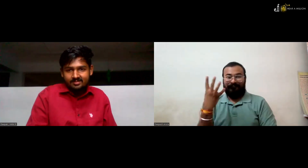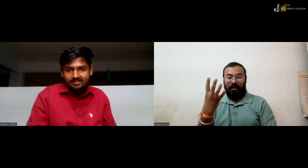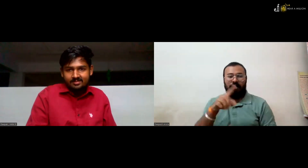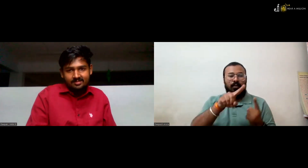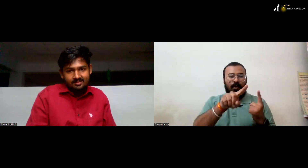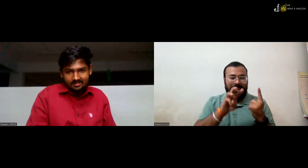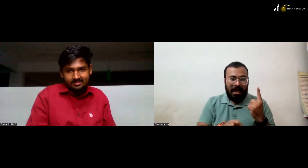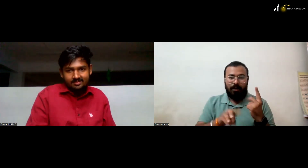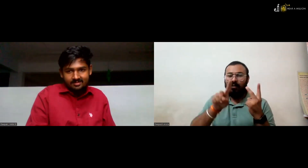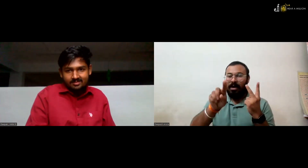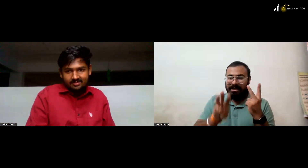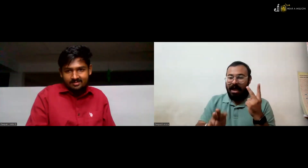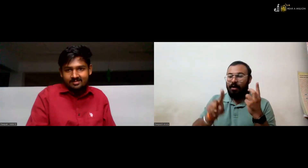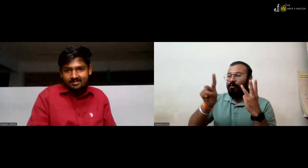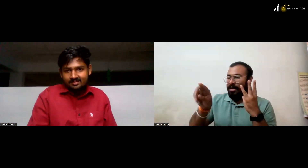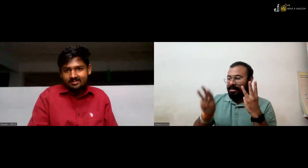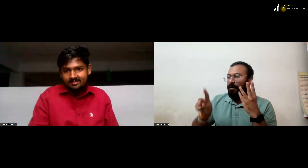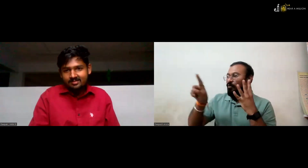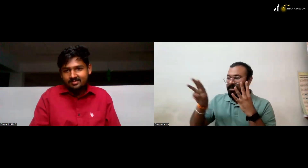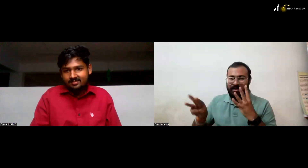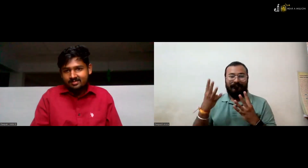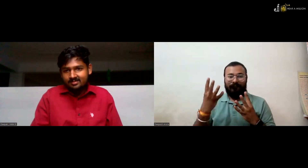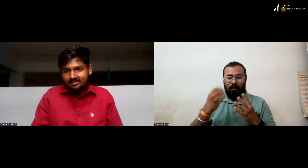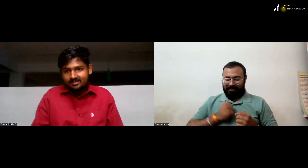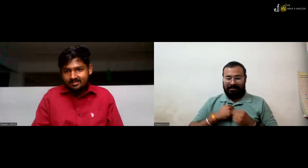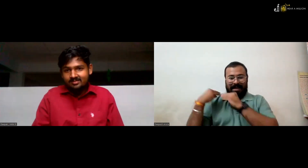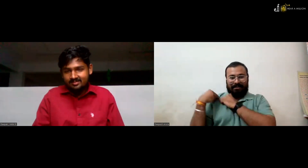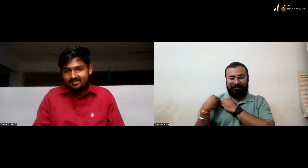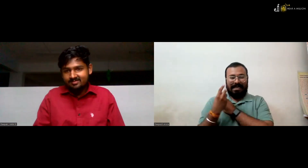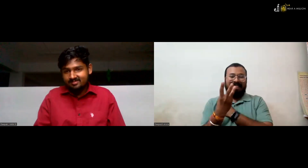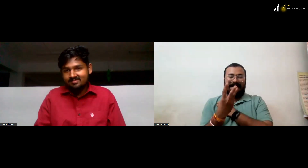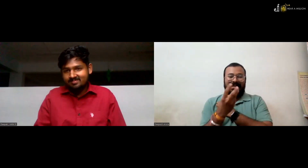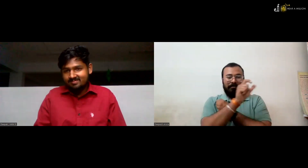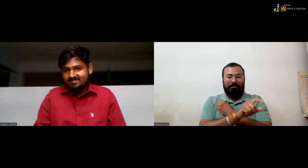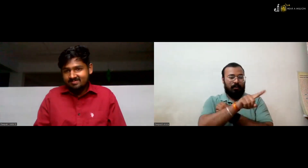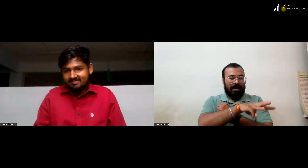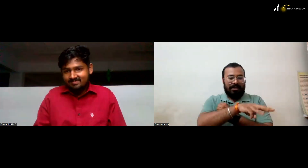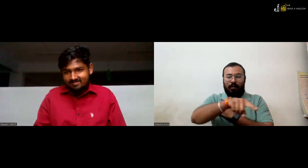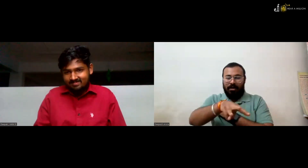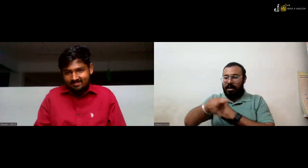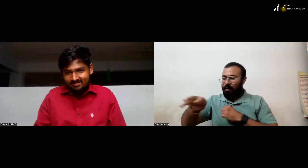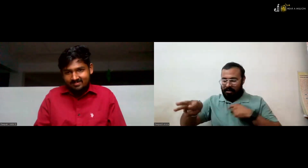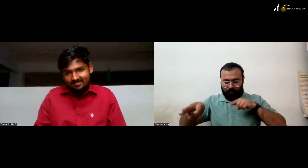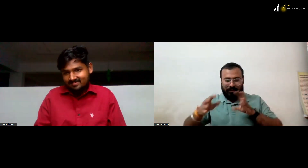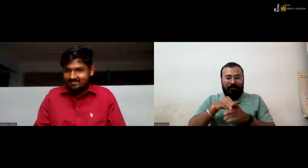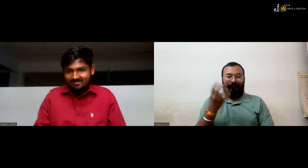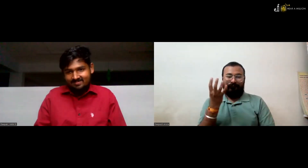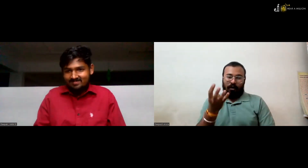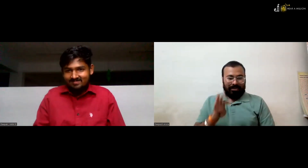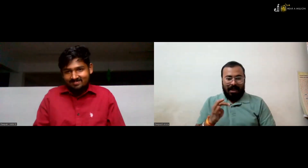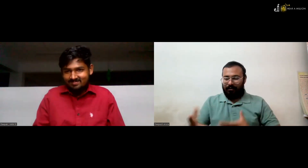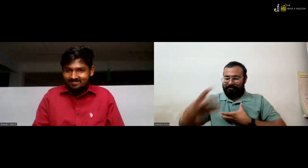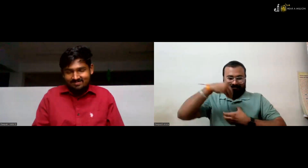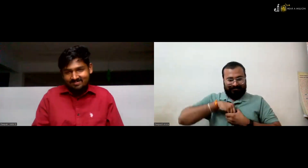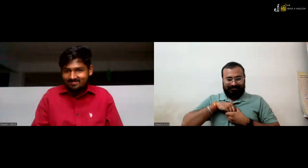have did we expend, so we will take 1,000 from each person. That